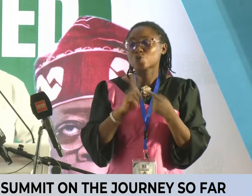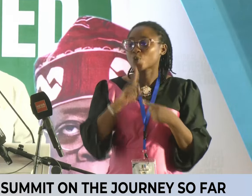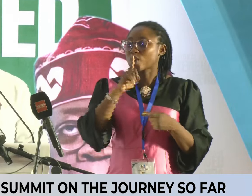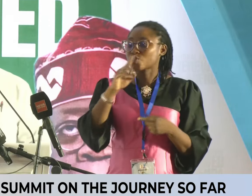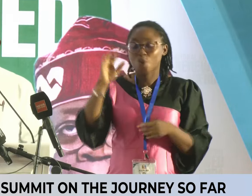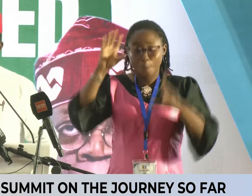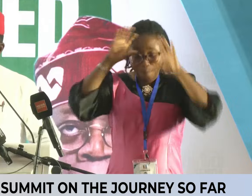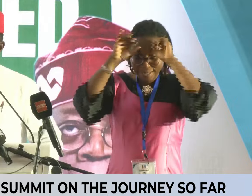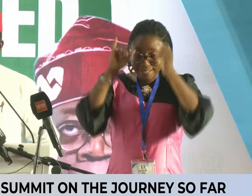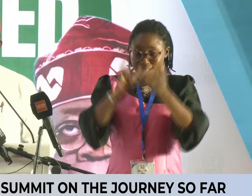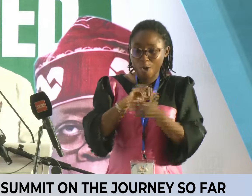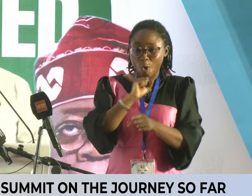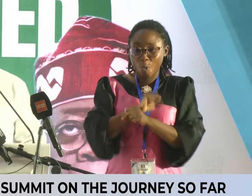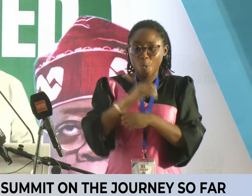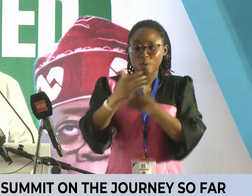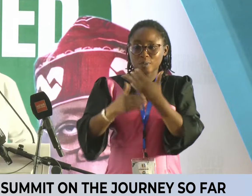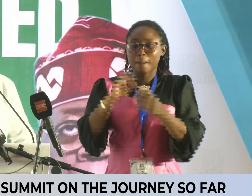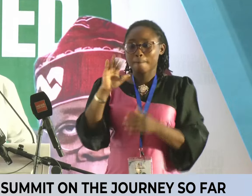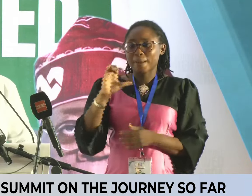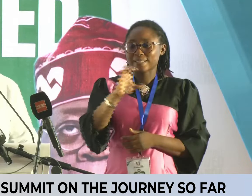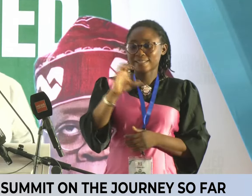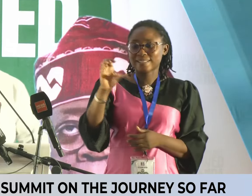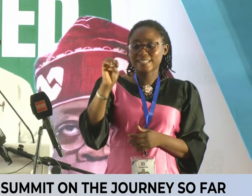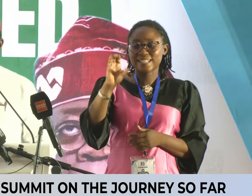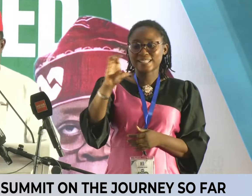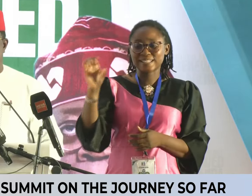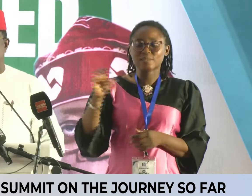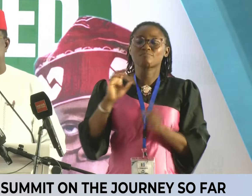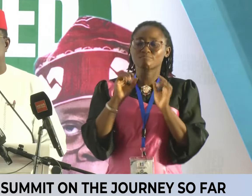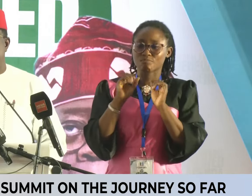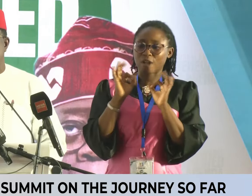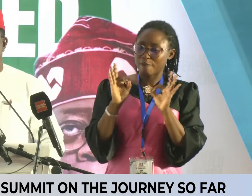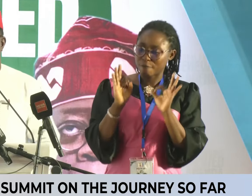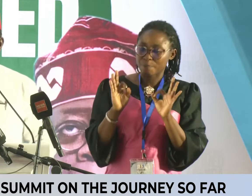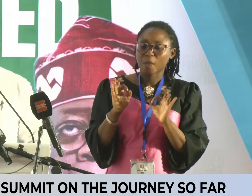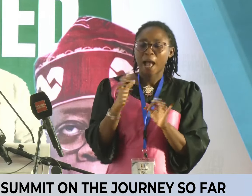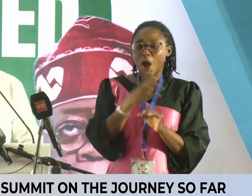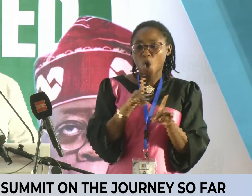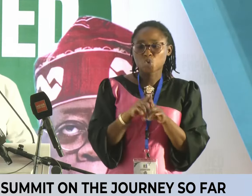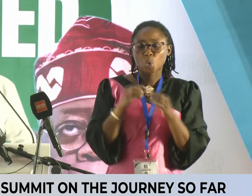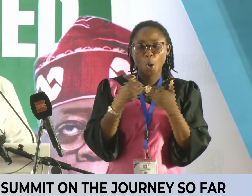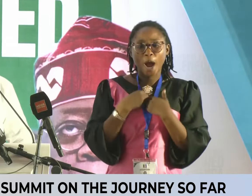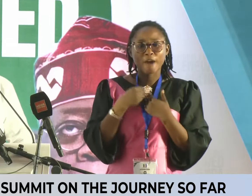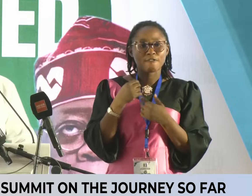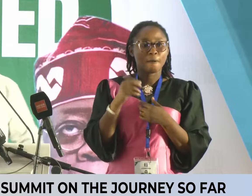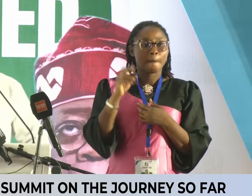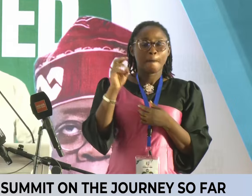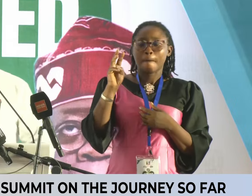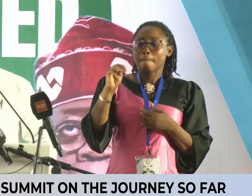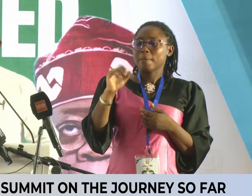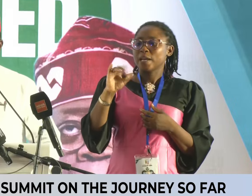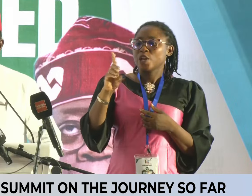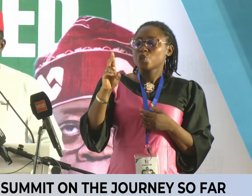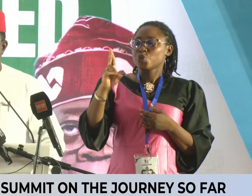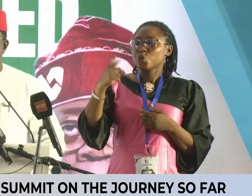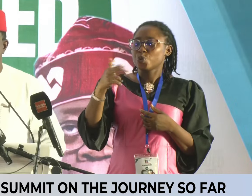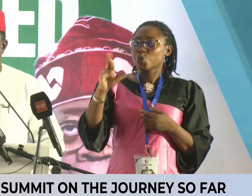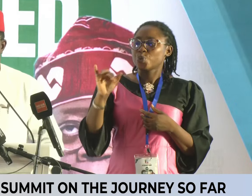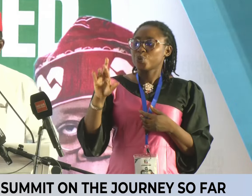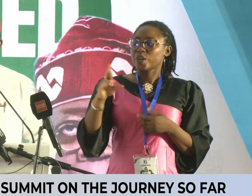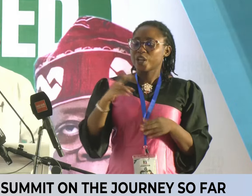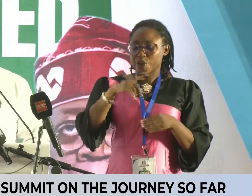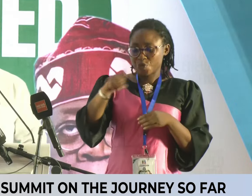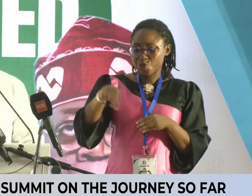Mr. President that work is ongoing by CCC, and is going very well. We also have the Meduguri Ring